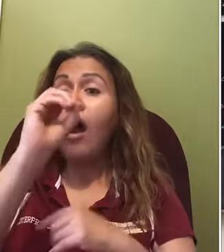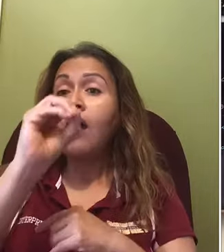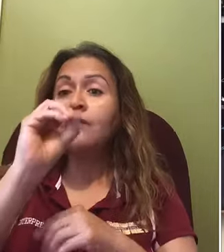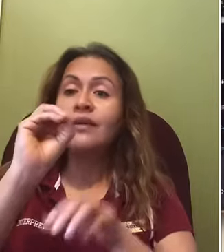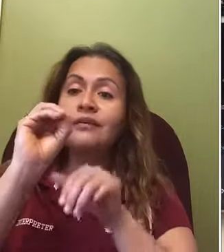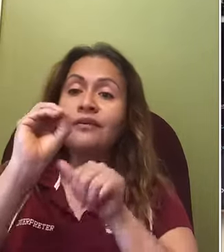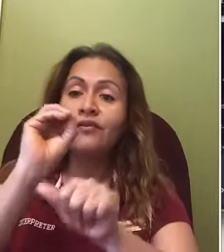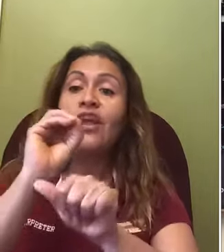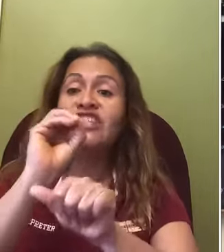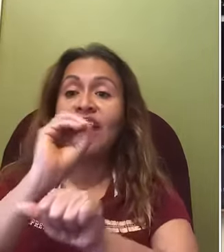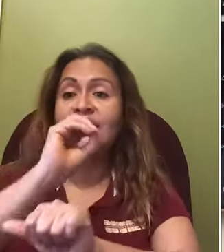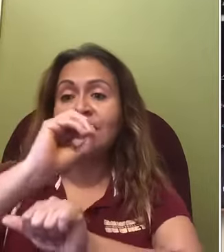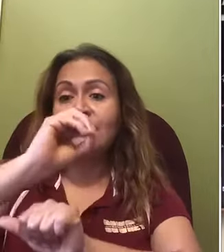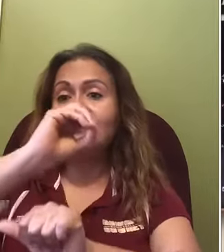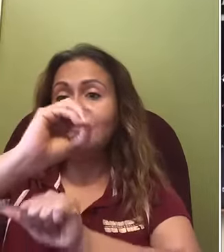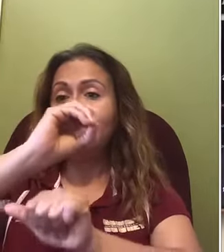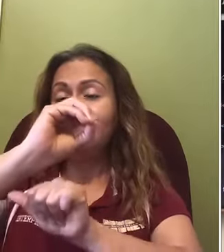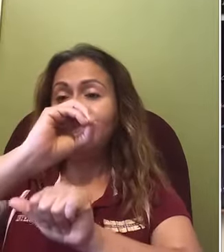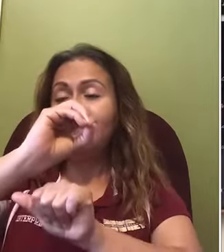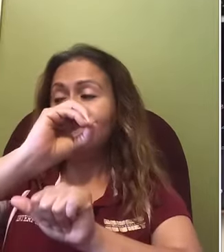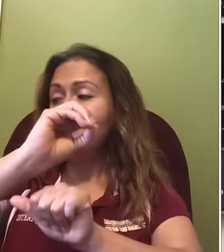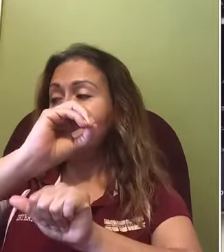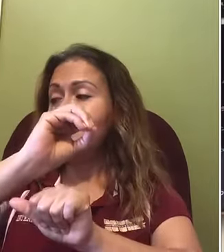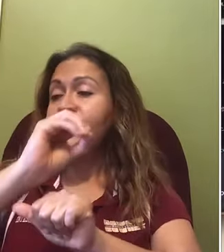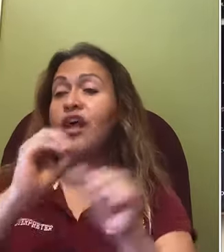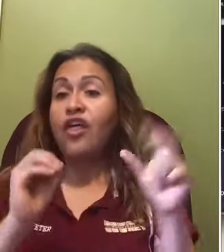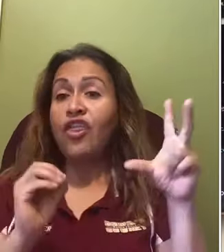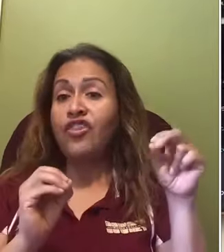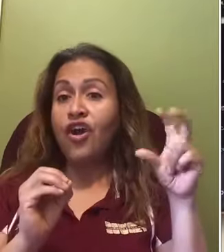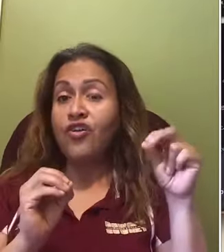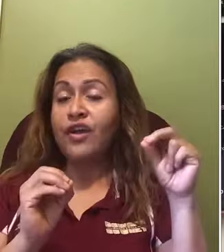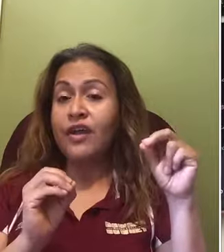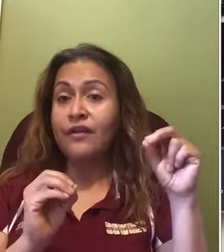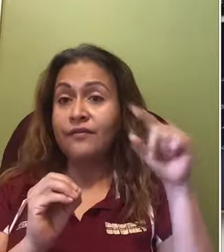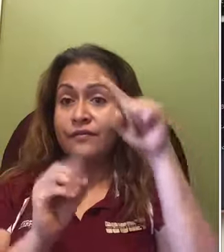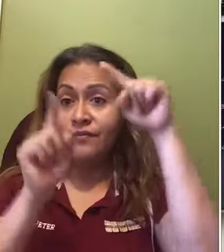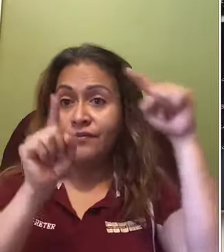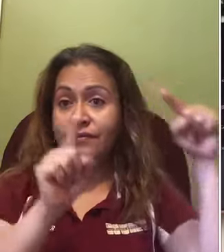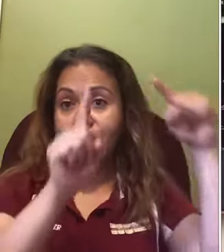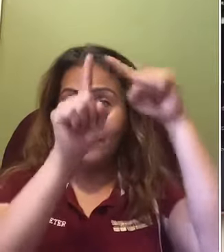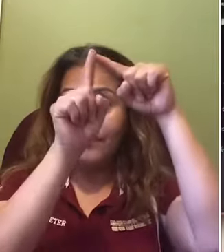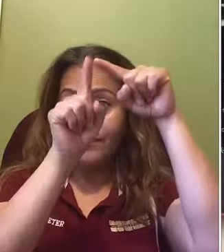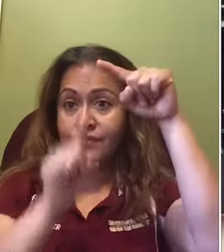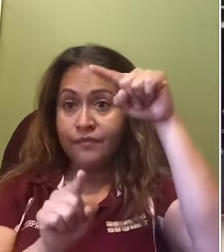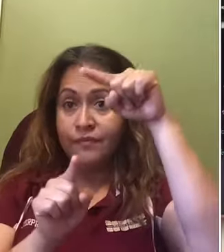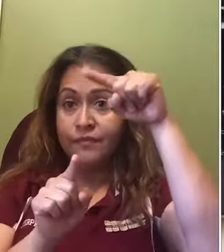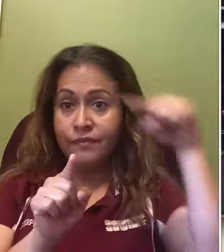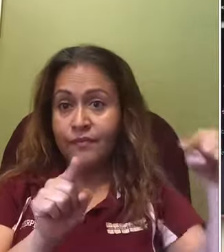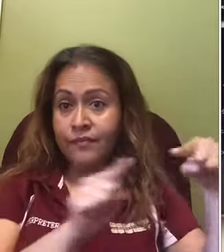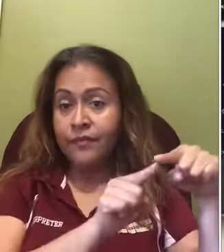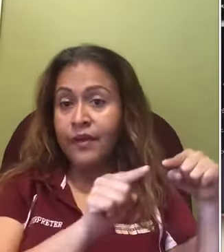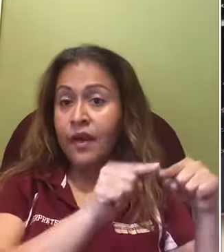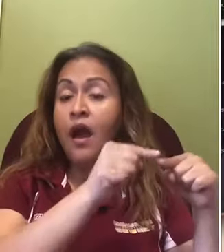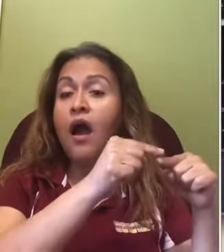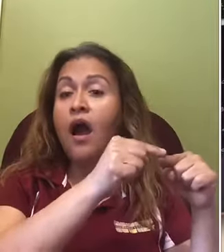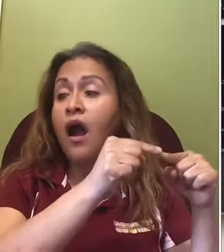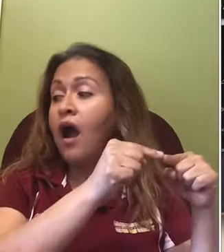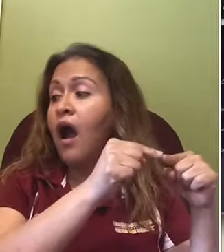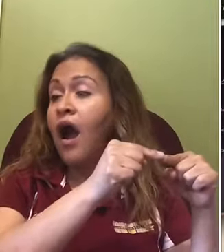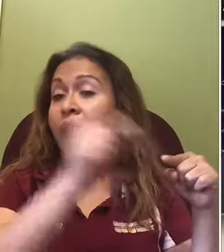over adjacent. We go to the 30-degree angle, because that's what we care about. Tangent of 30. Tangent of 30. Opposite is